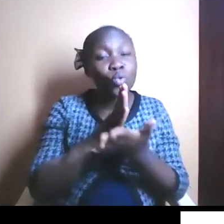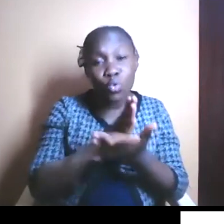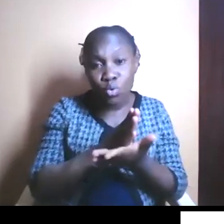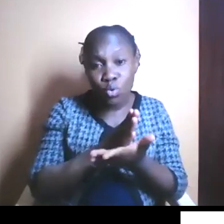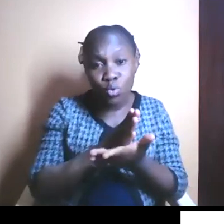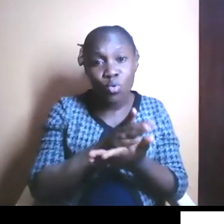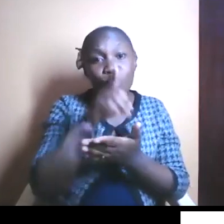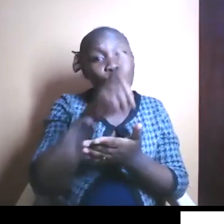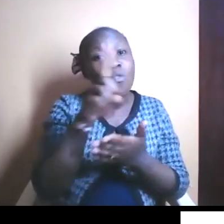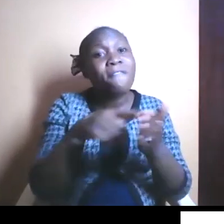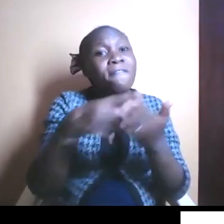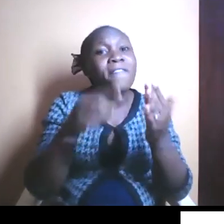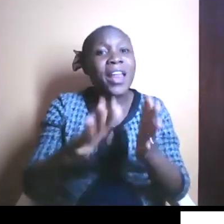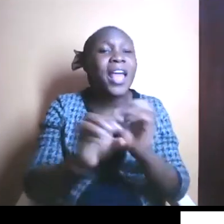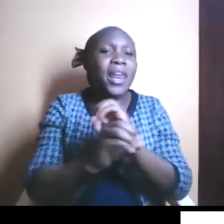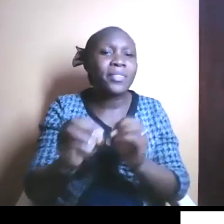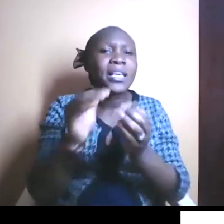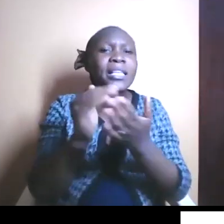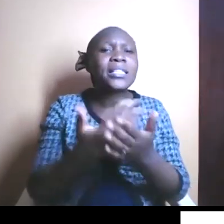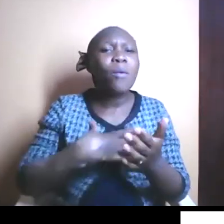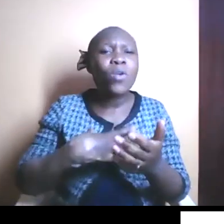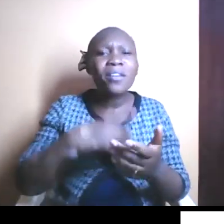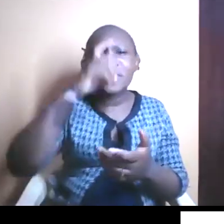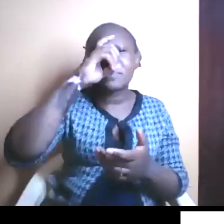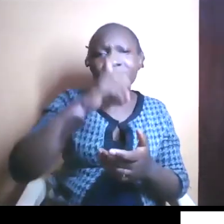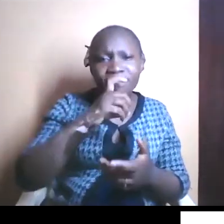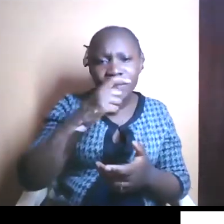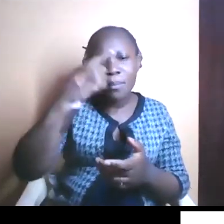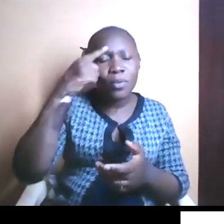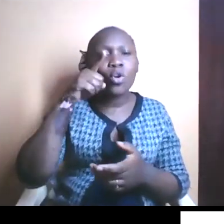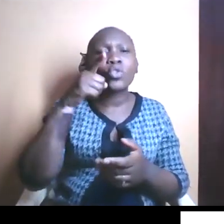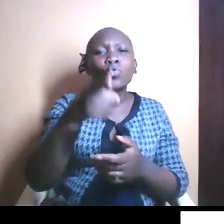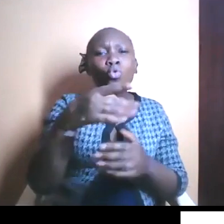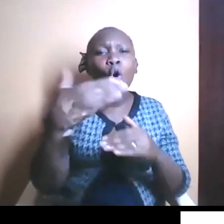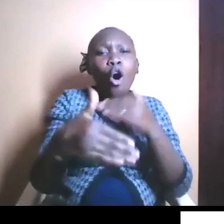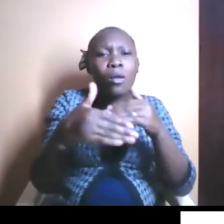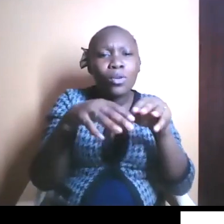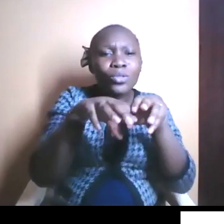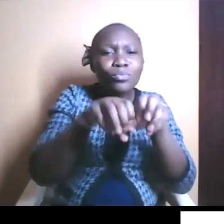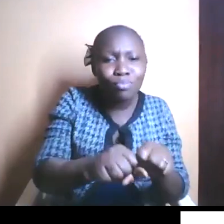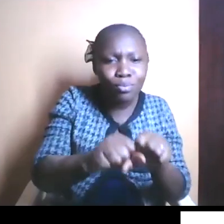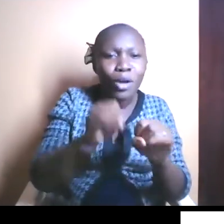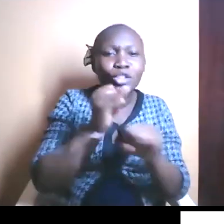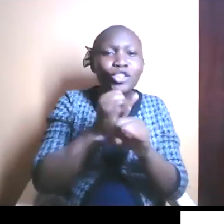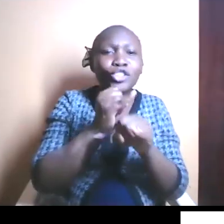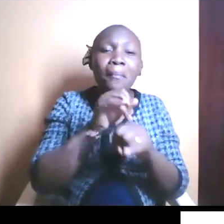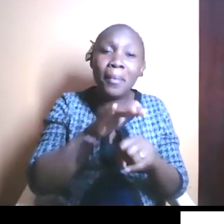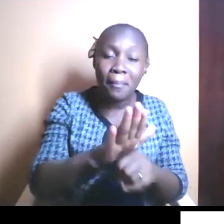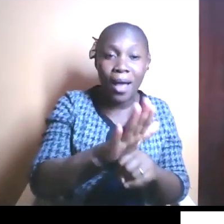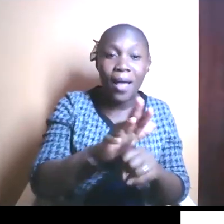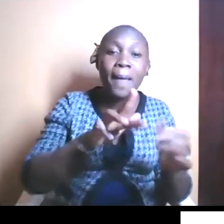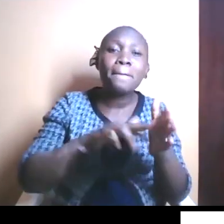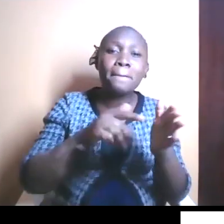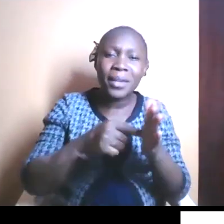over their position because you've been a really good worker. So gaslighting and Stockholm Syndrome are very, very